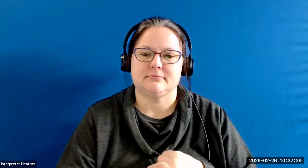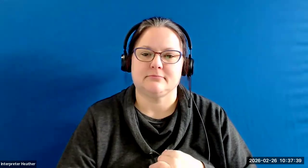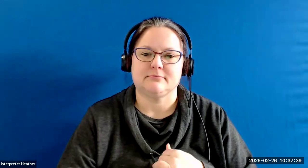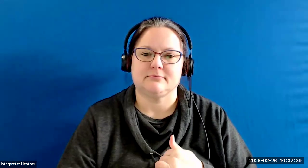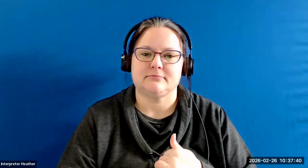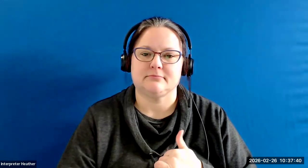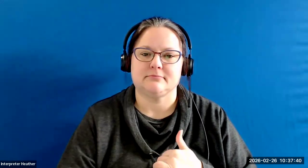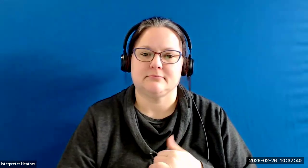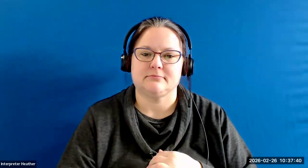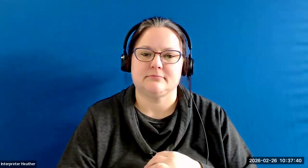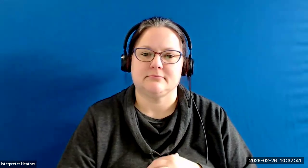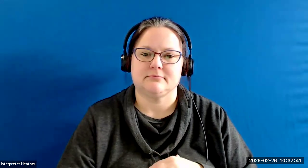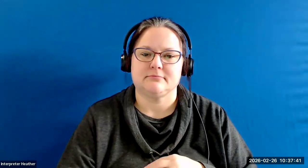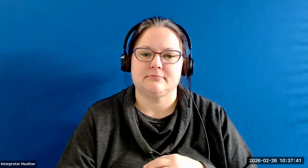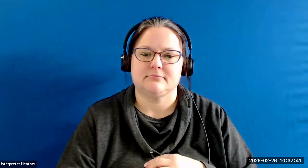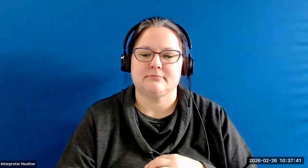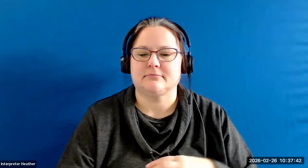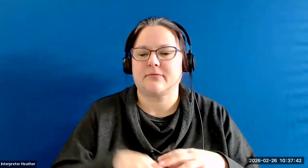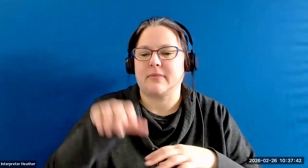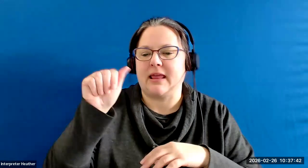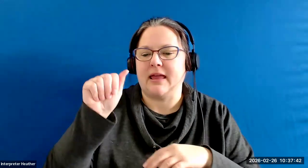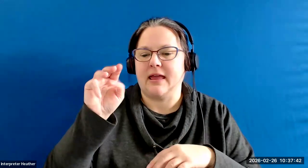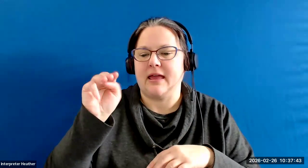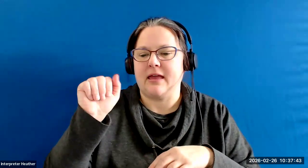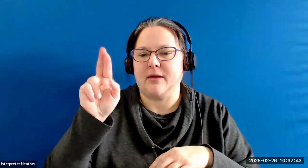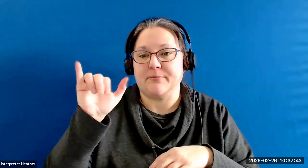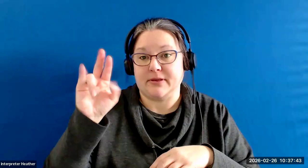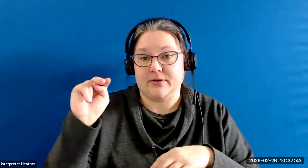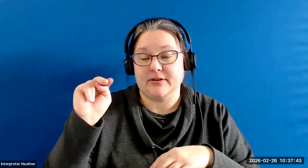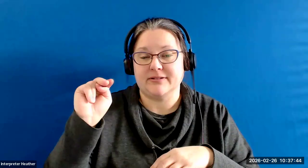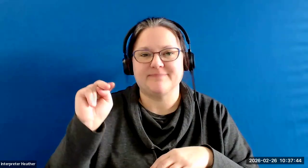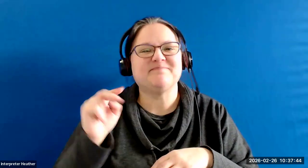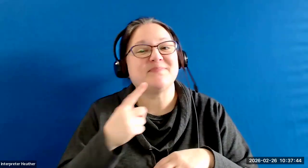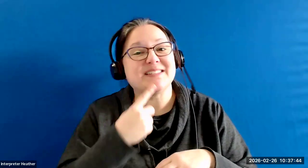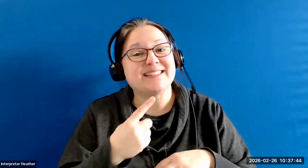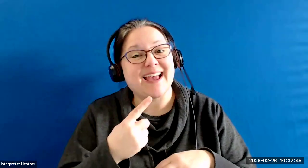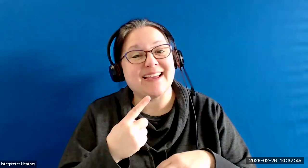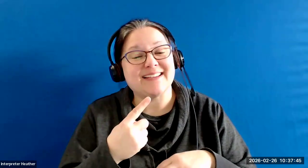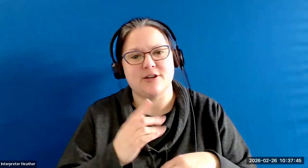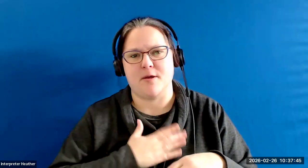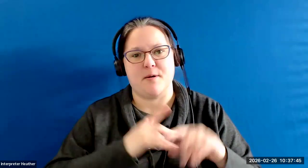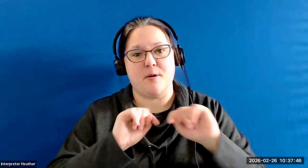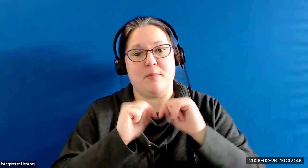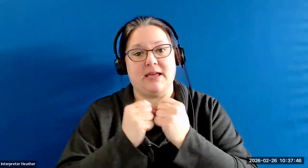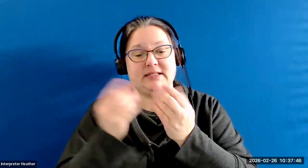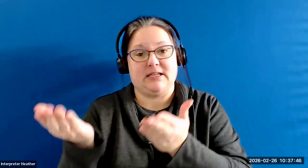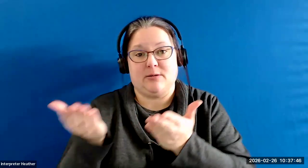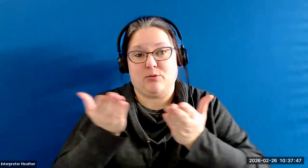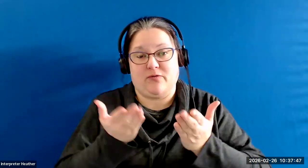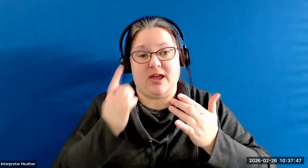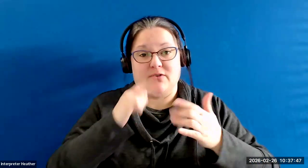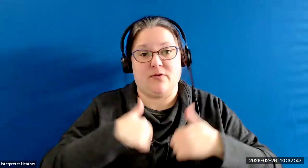All right. And Amarin says, my team provided remote access